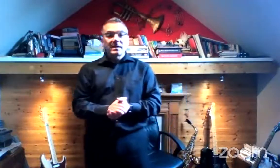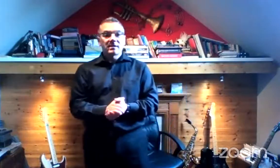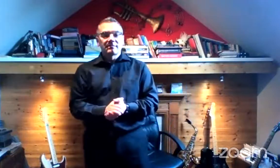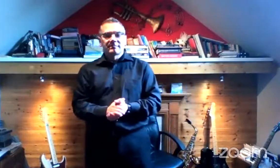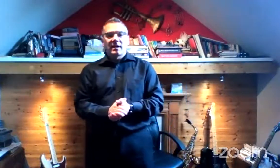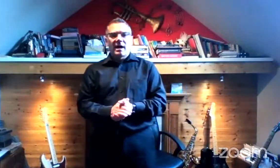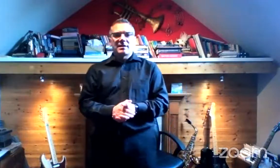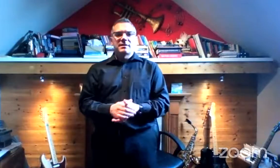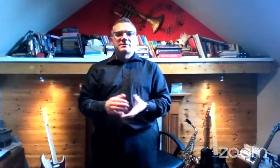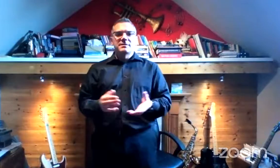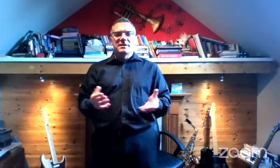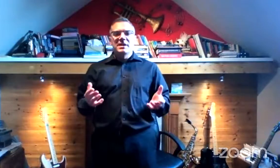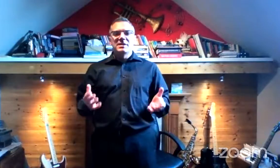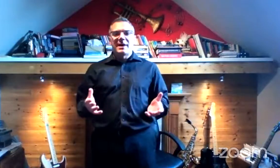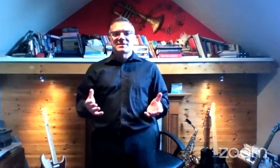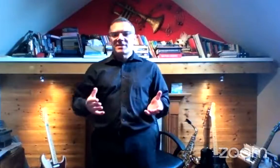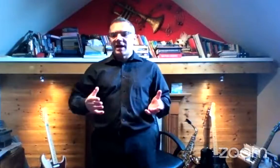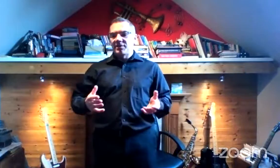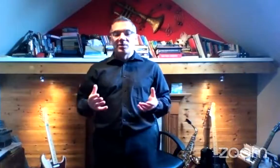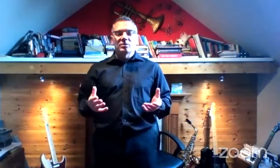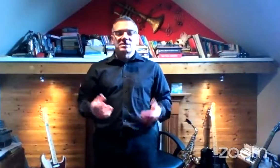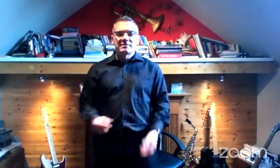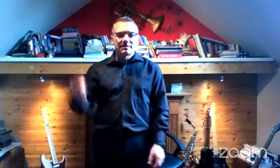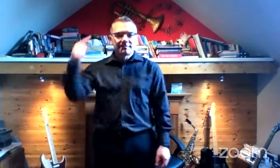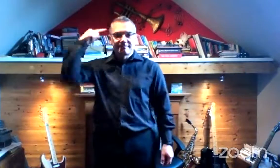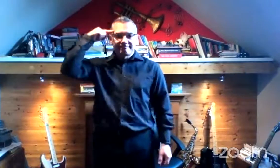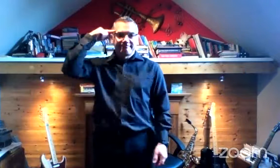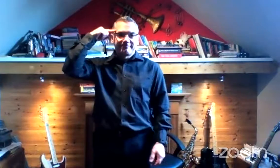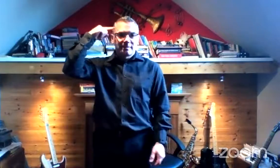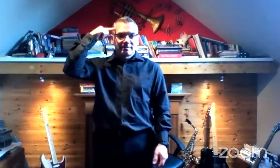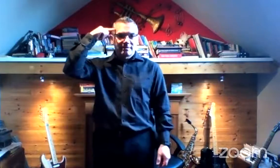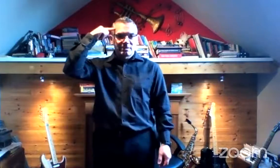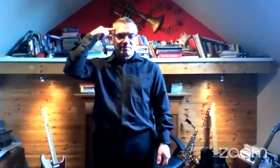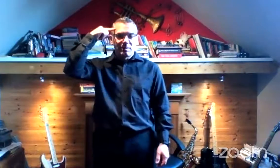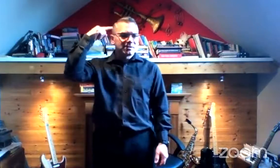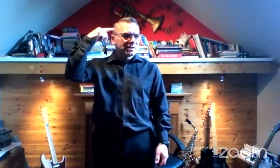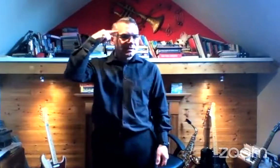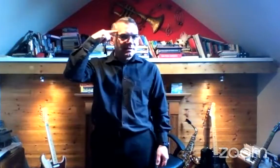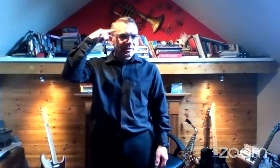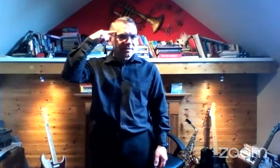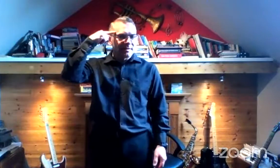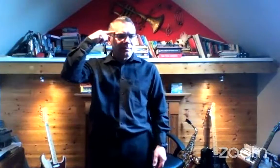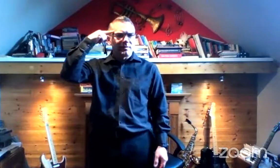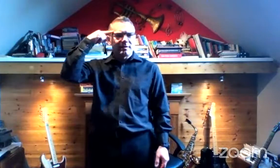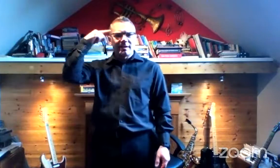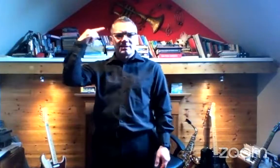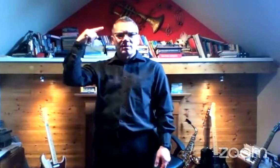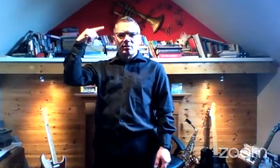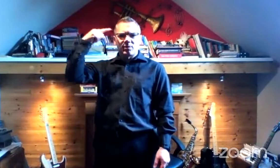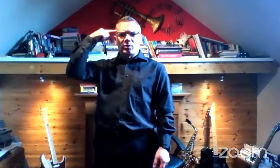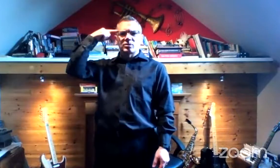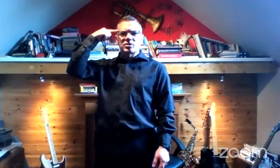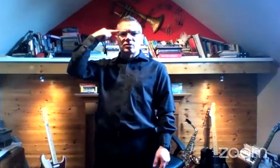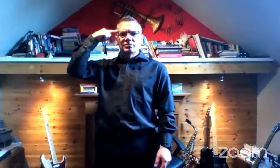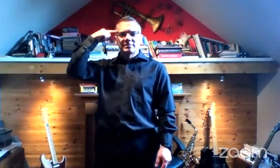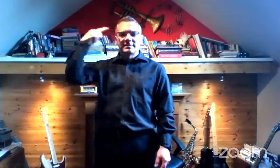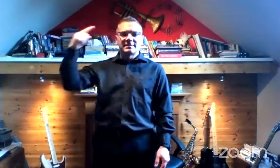think, in the past I thought, and just point to your temple right there. That's where your thoughts go,